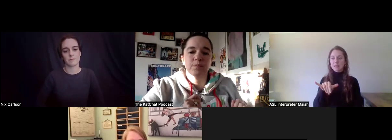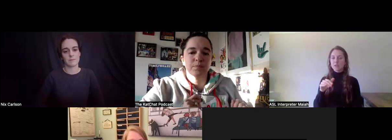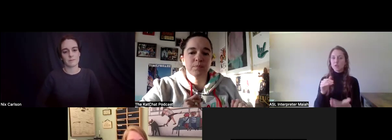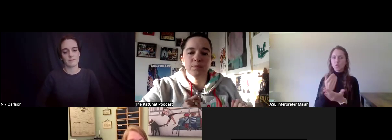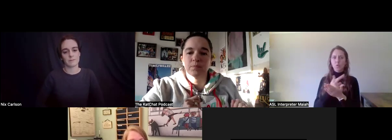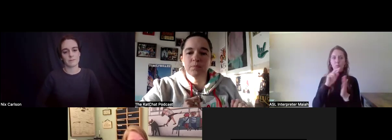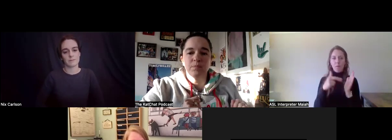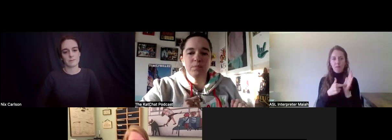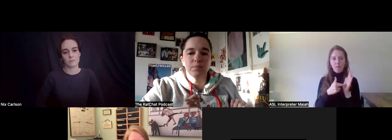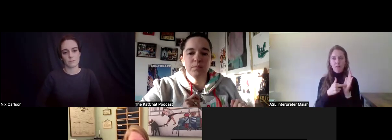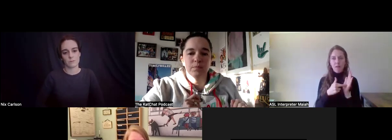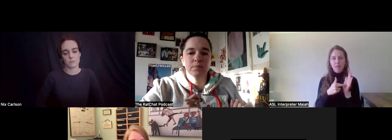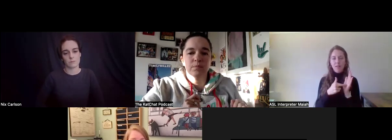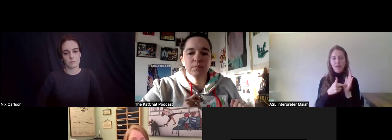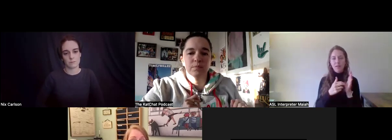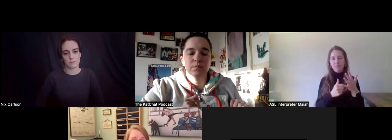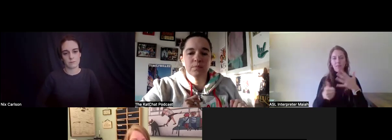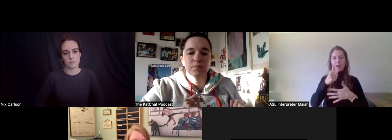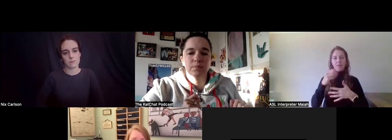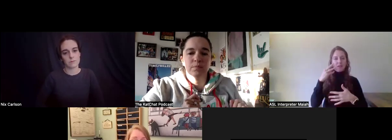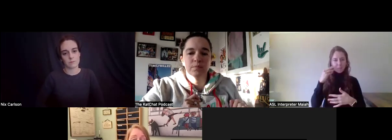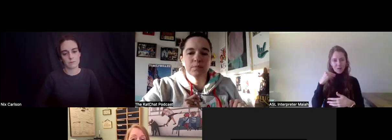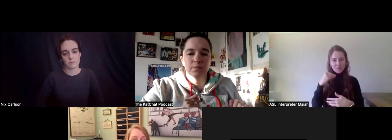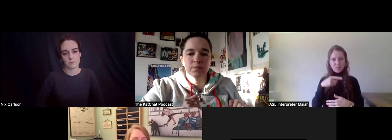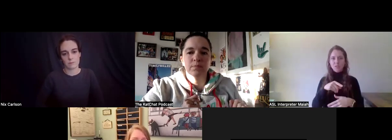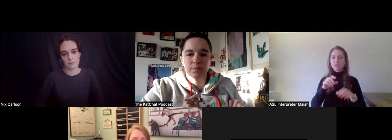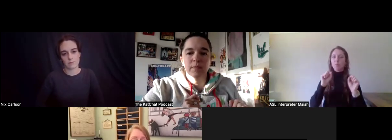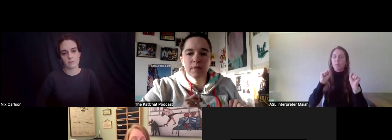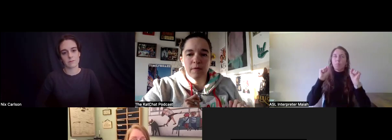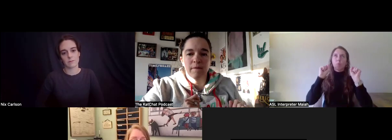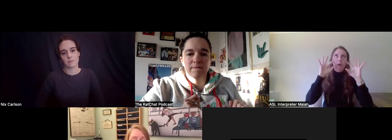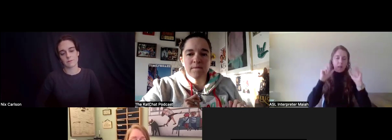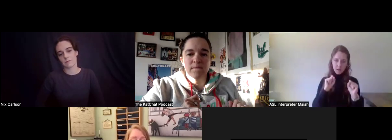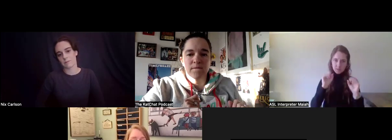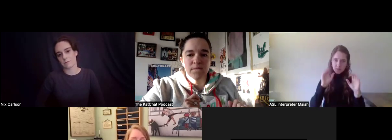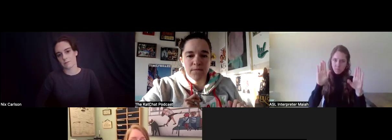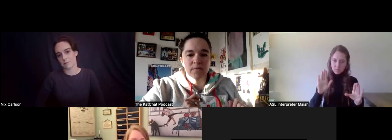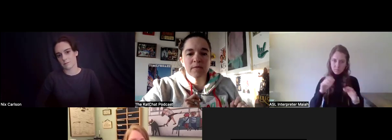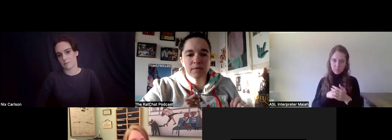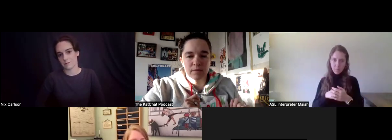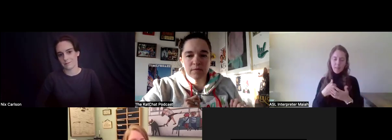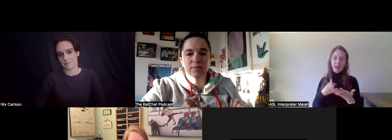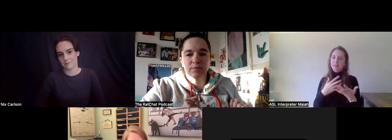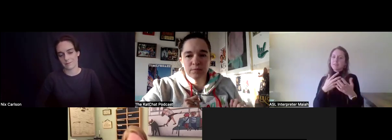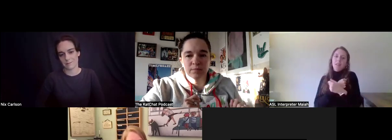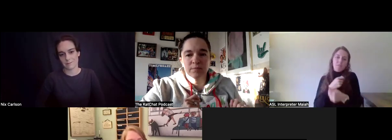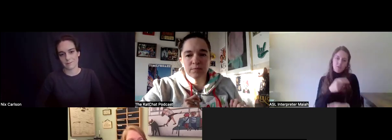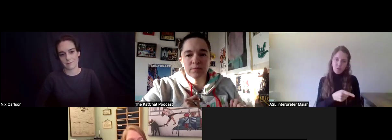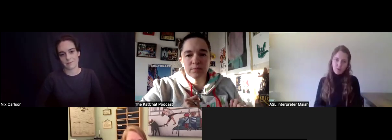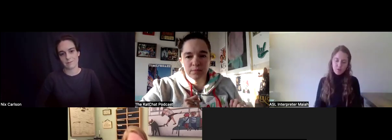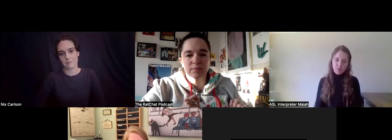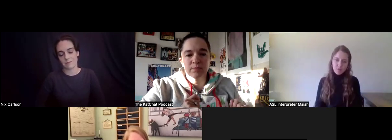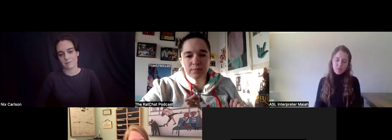role as head of experiences and she's brilliant. Like she's just brilliant. I just adore her as